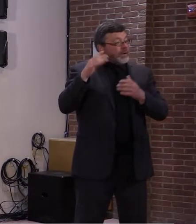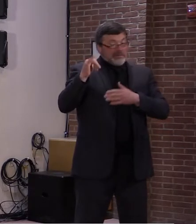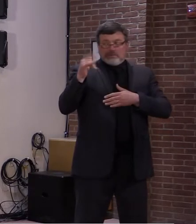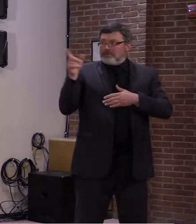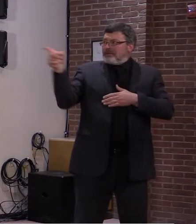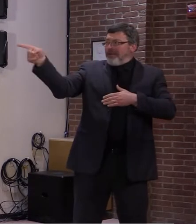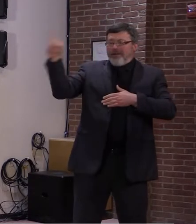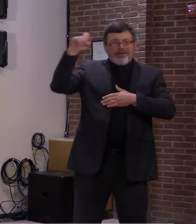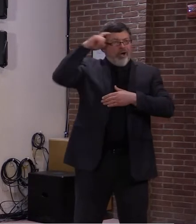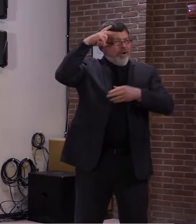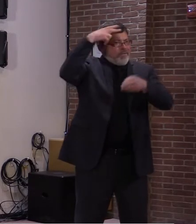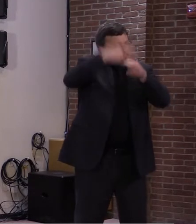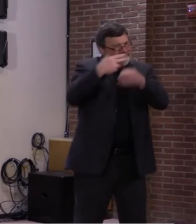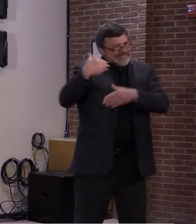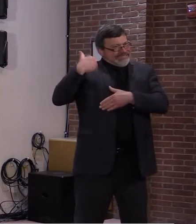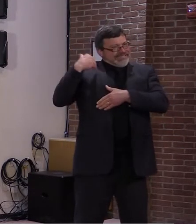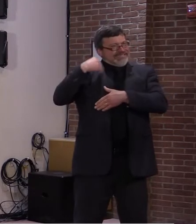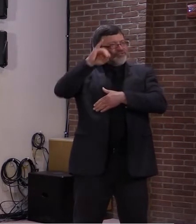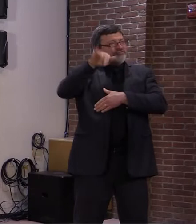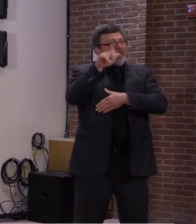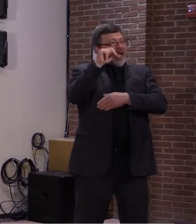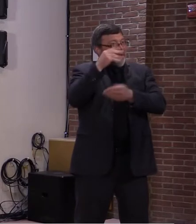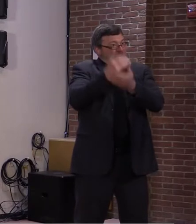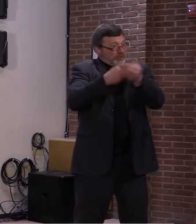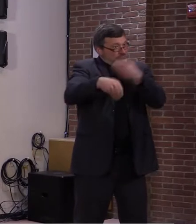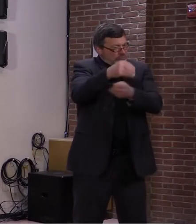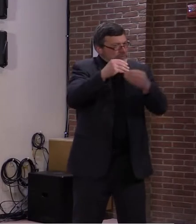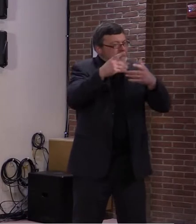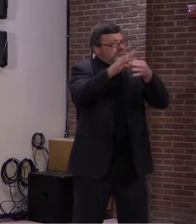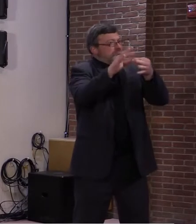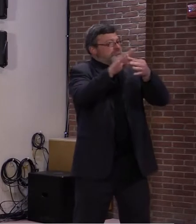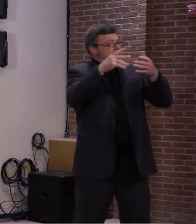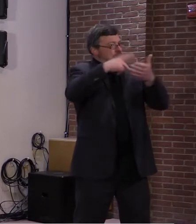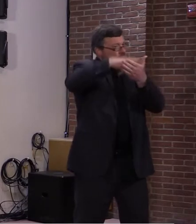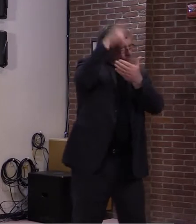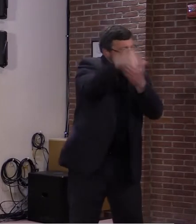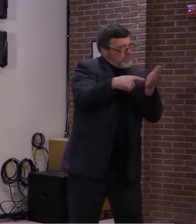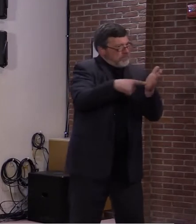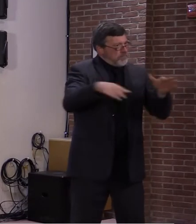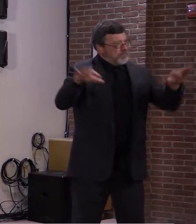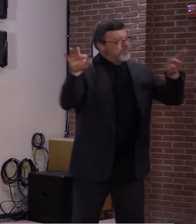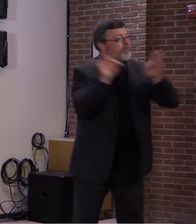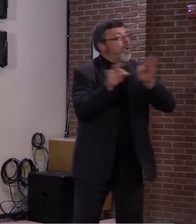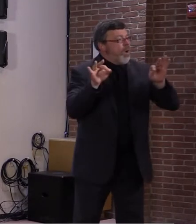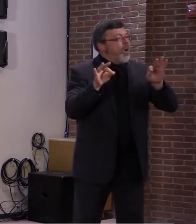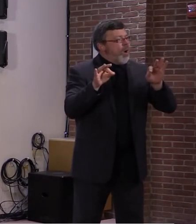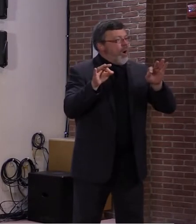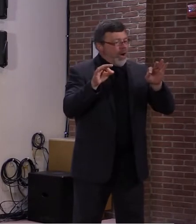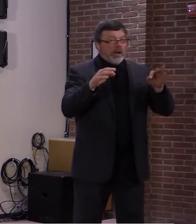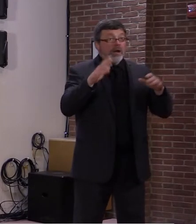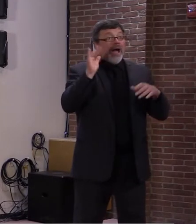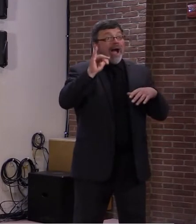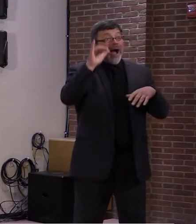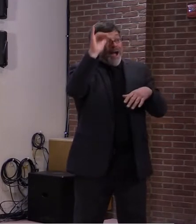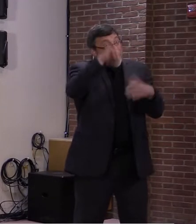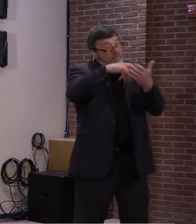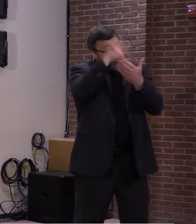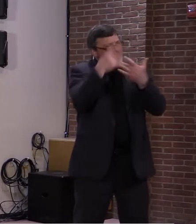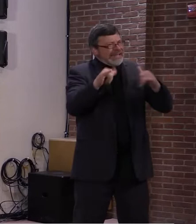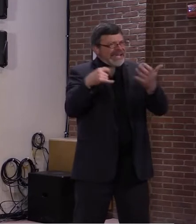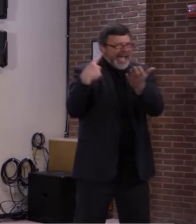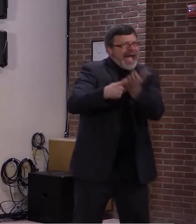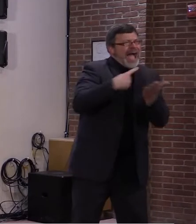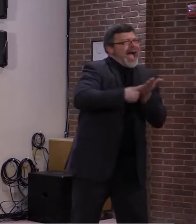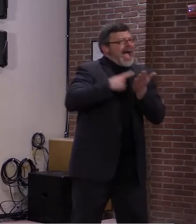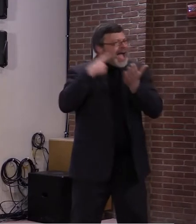continue to be actively discussed and worked on. Throughout the session, there have been robust conversations about how to best